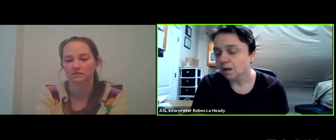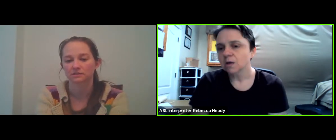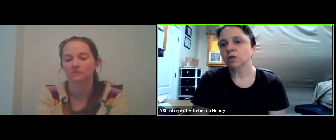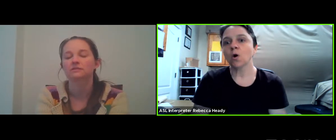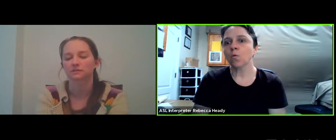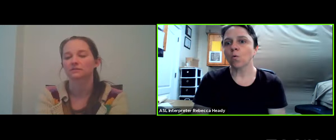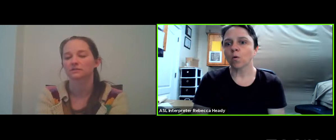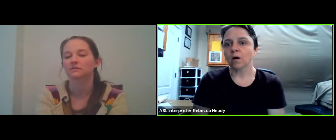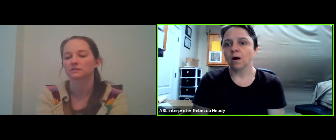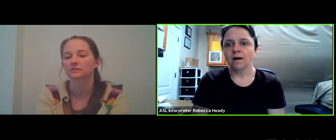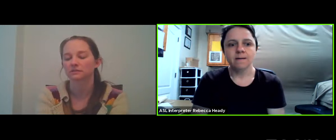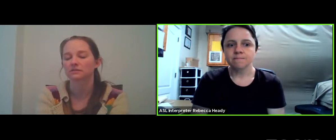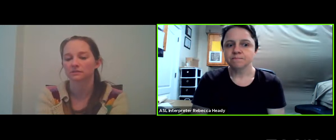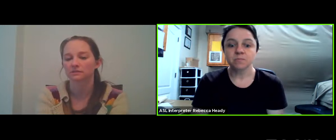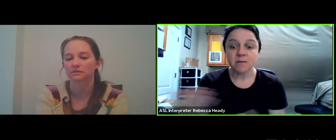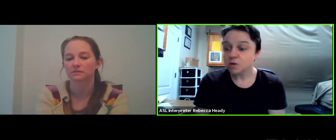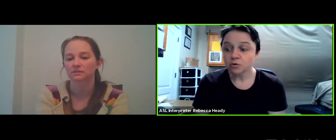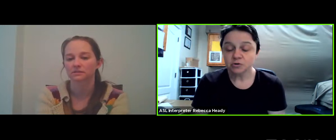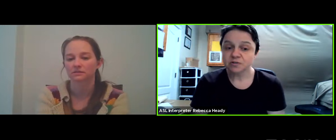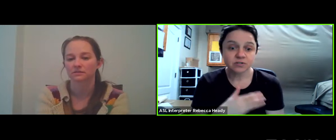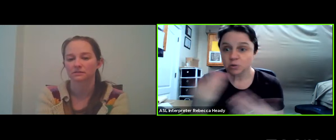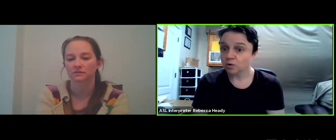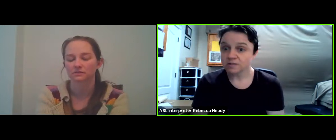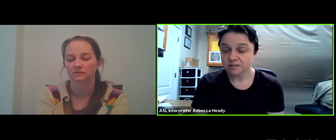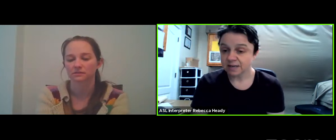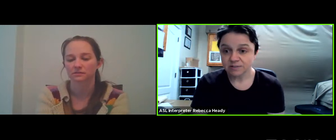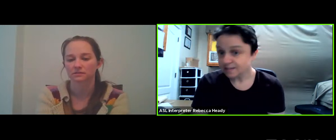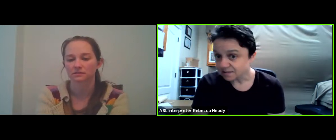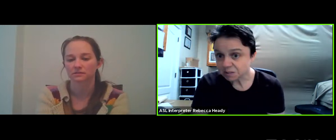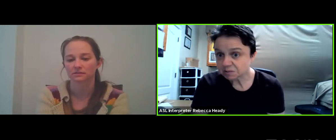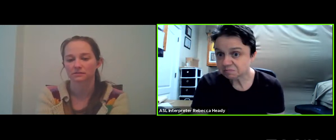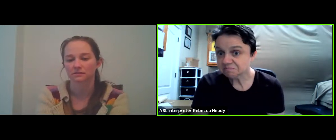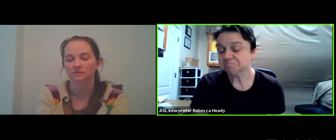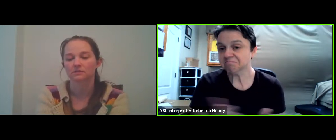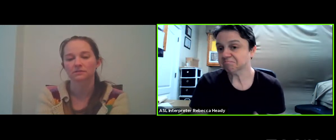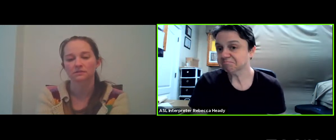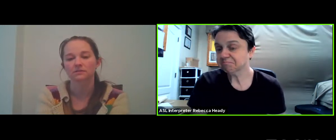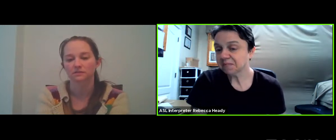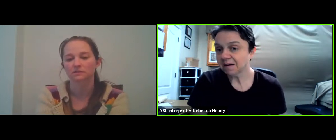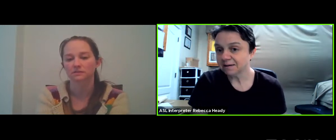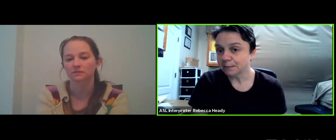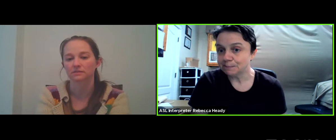really? Or maybe you'd use those two words in the same sentence.